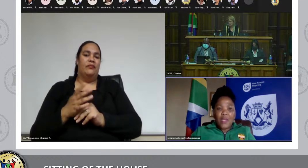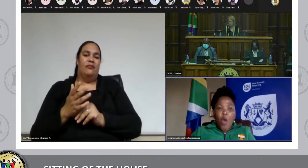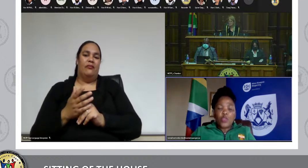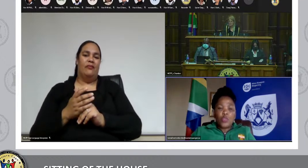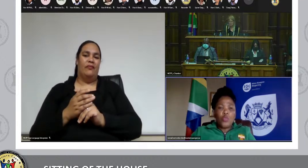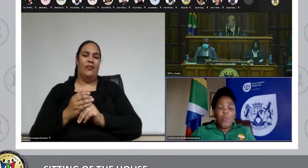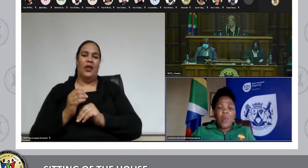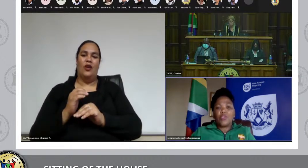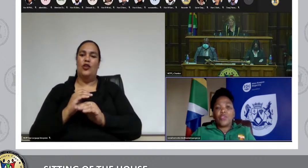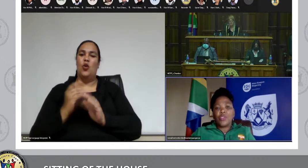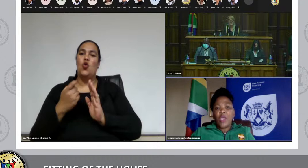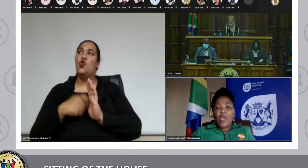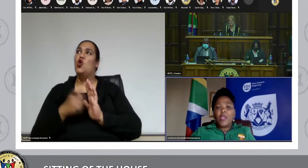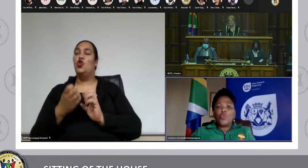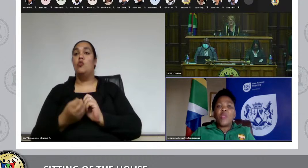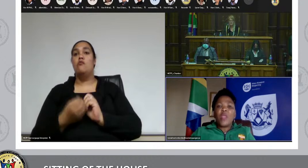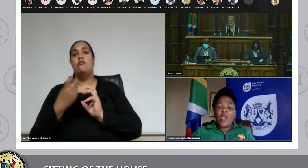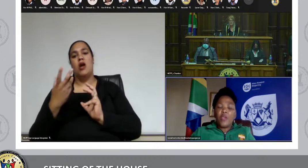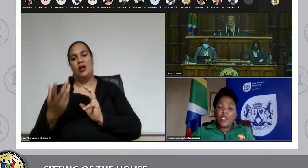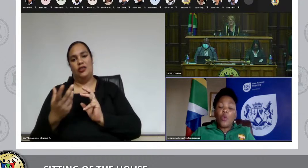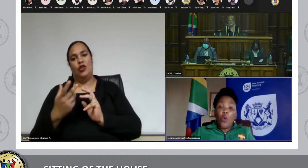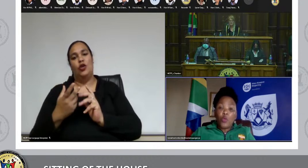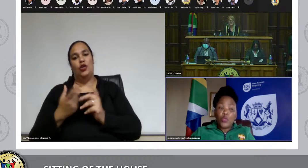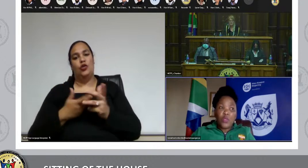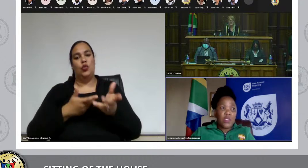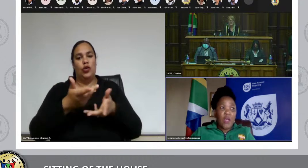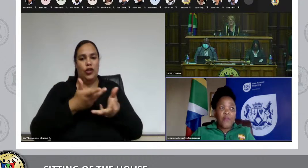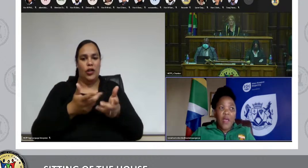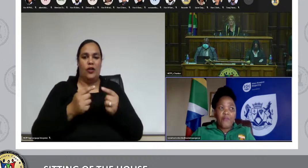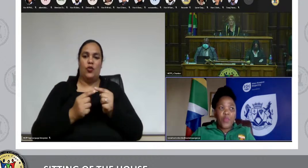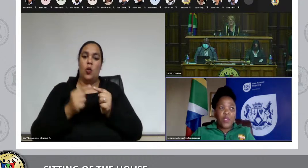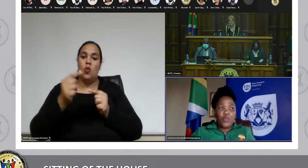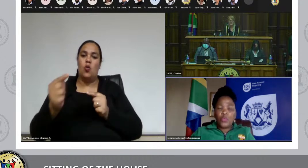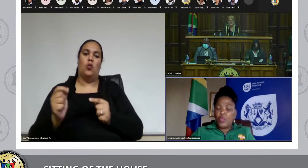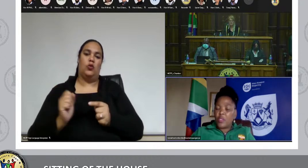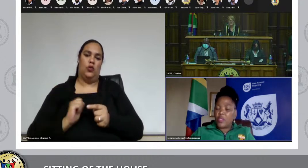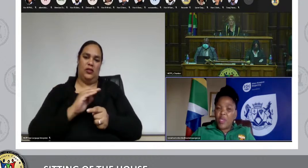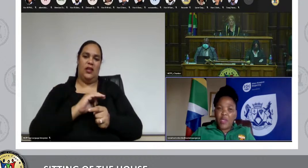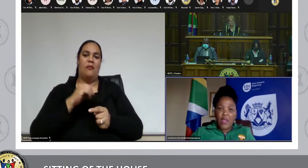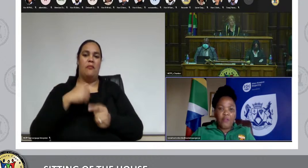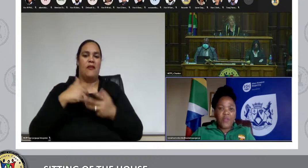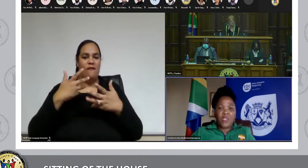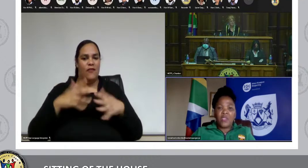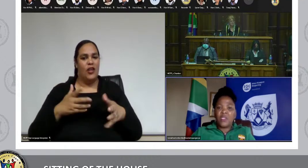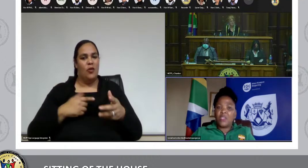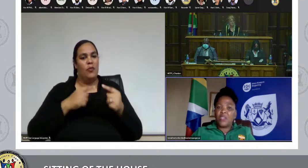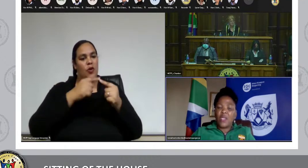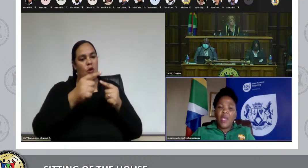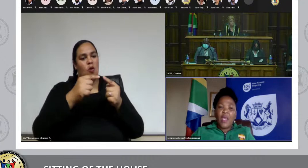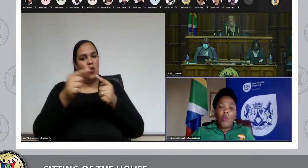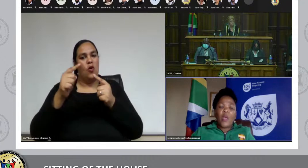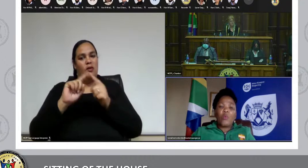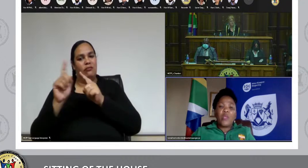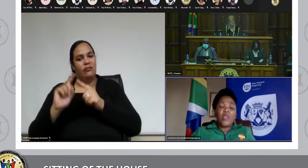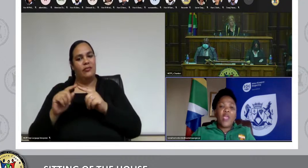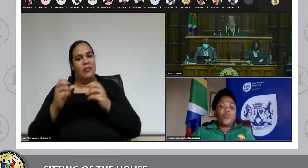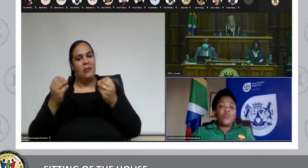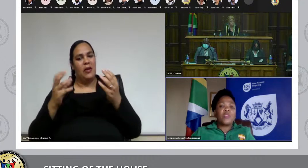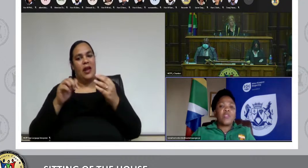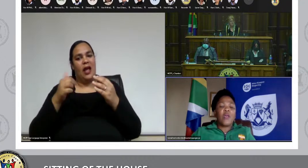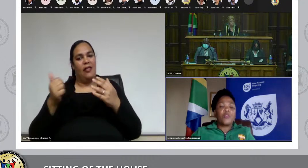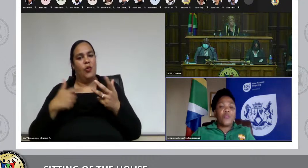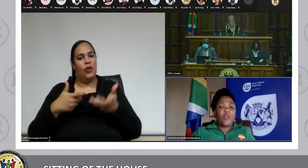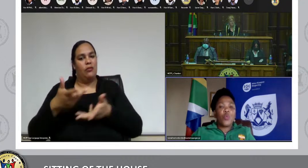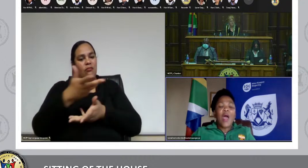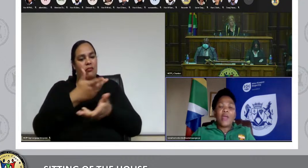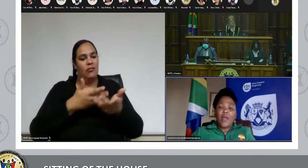it doesn't cost you much to engage and go to the staff. I've been to as many other facilities where we engage with